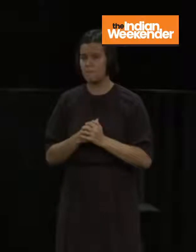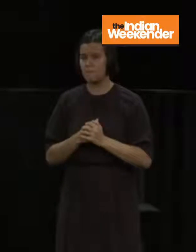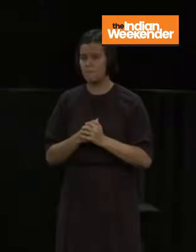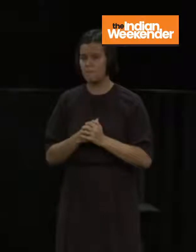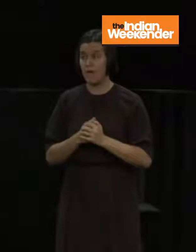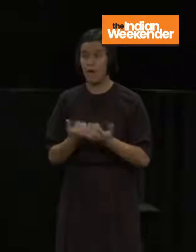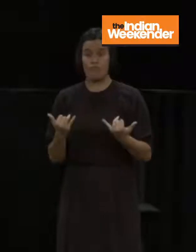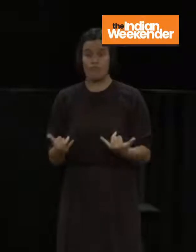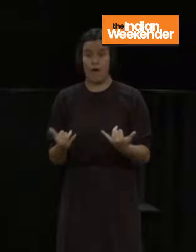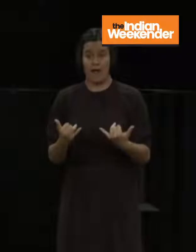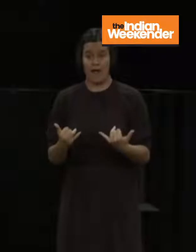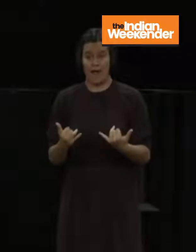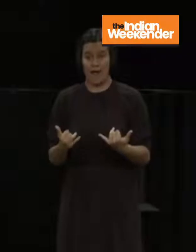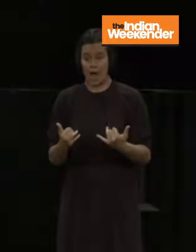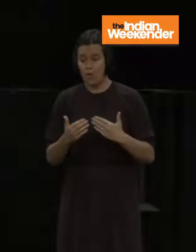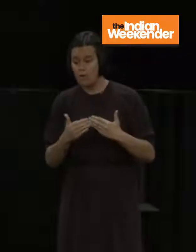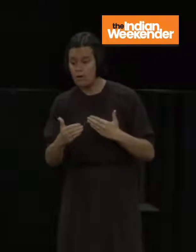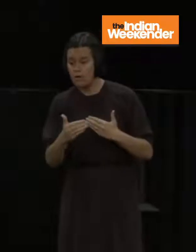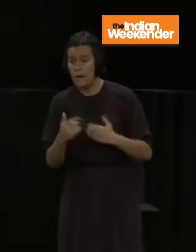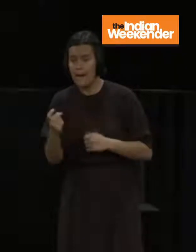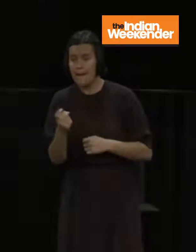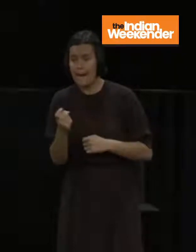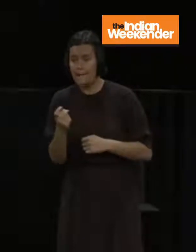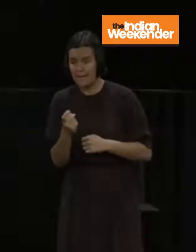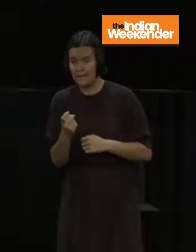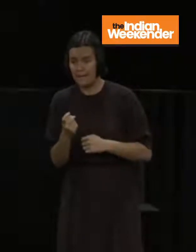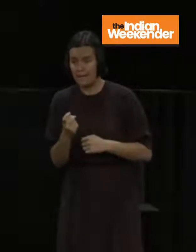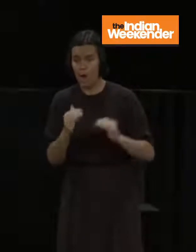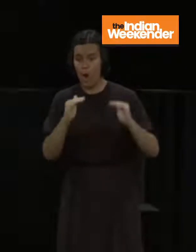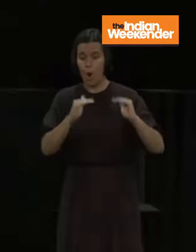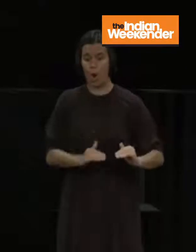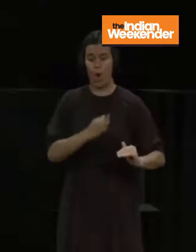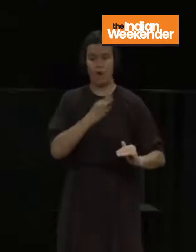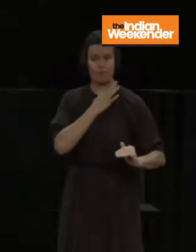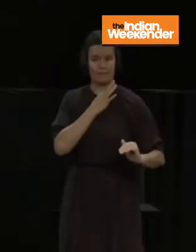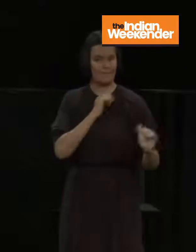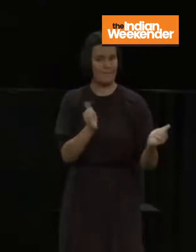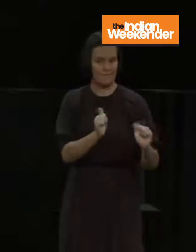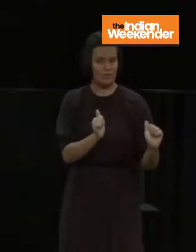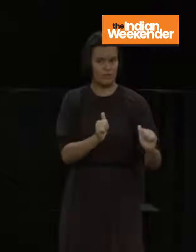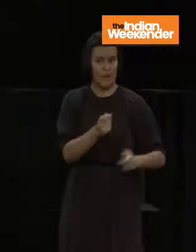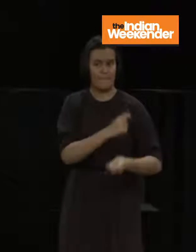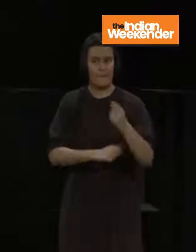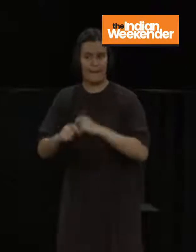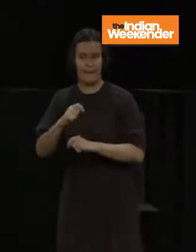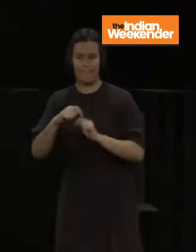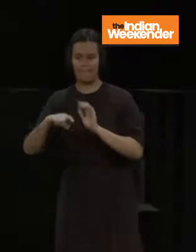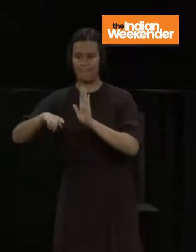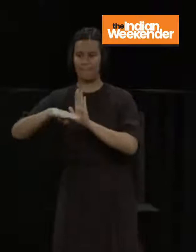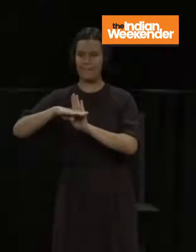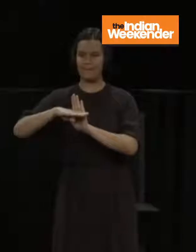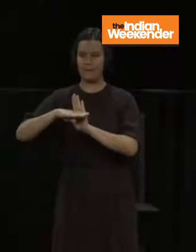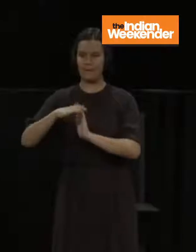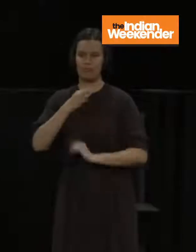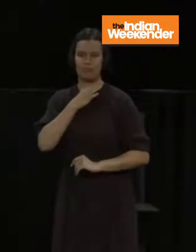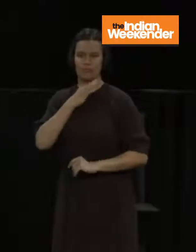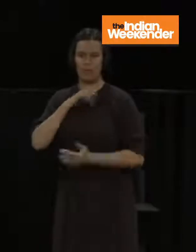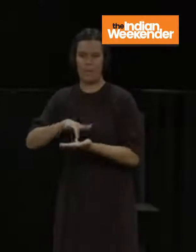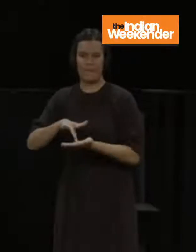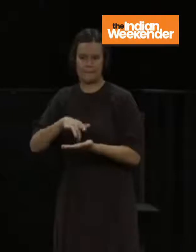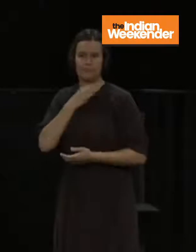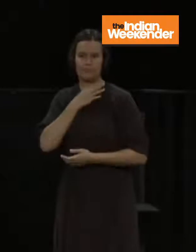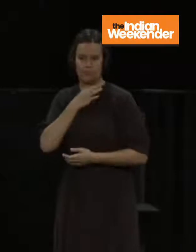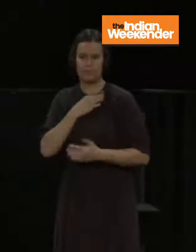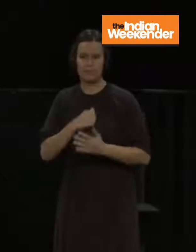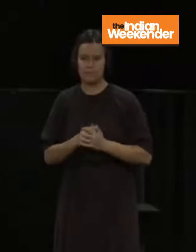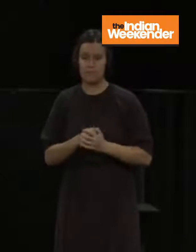entering a stage where we're opening up that medium risk pathway. It's not a low risk pathway, and we'll be very upfront about that. Tova. If you can do this mid-Jan